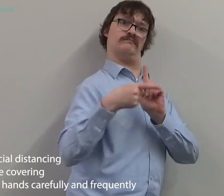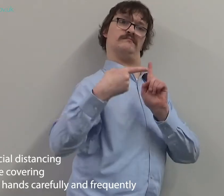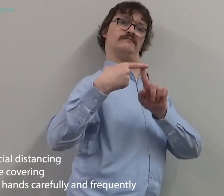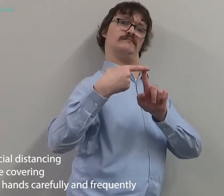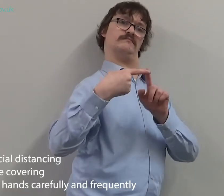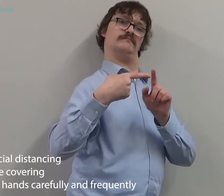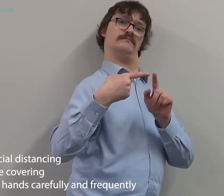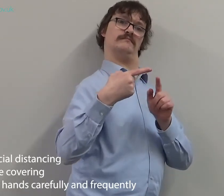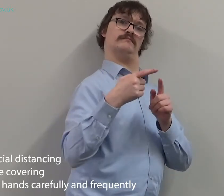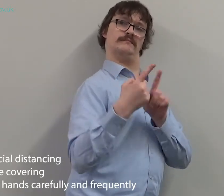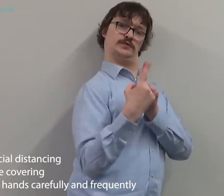Practice social distancing.